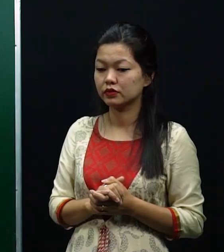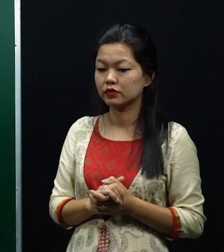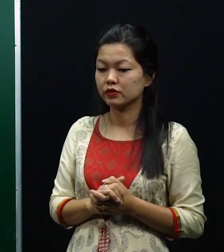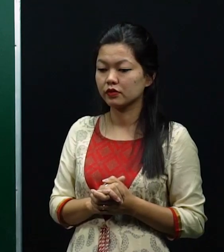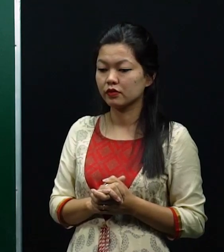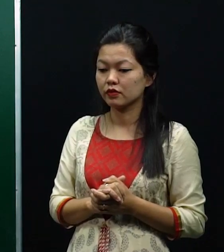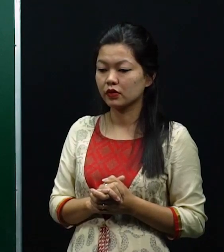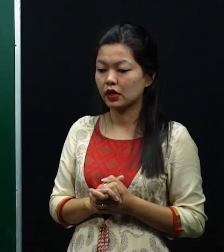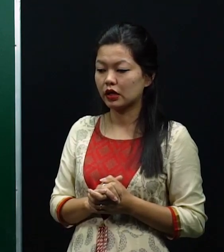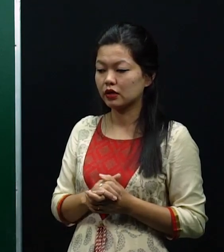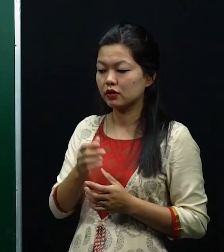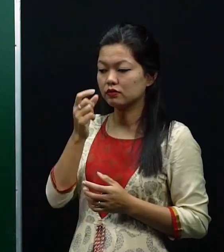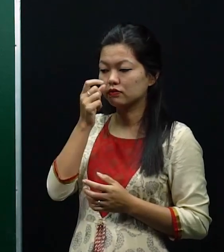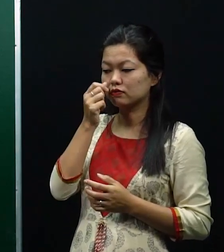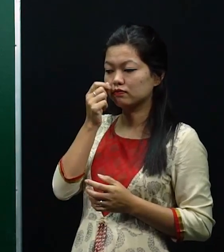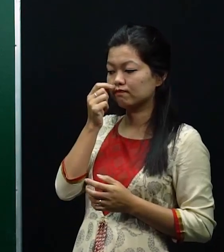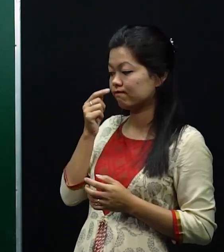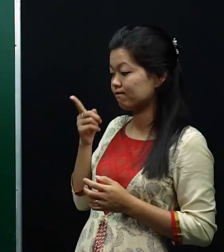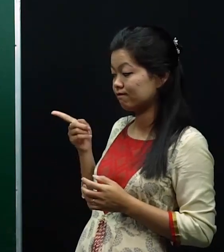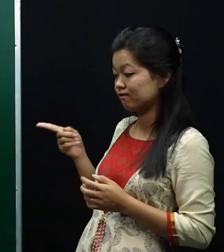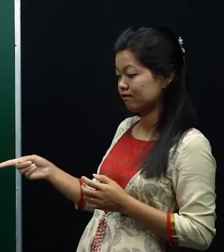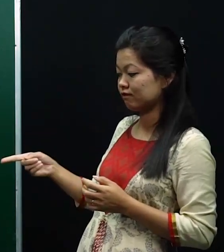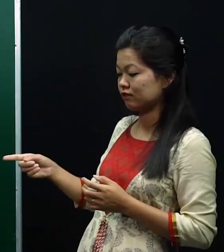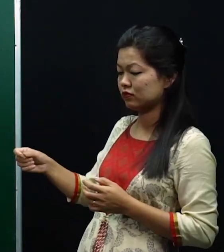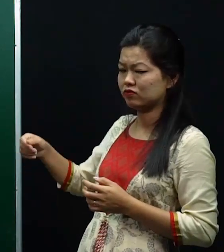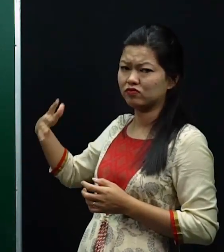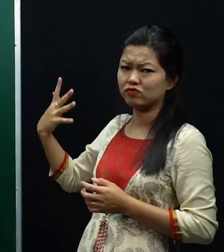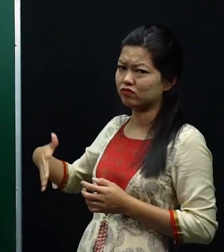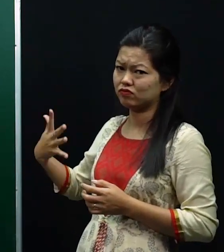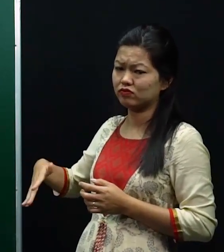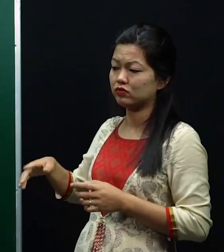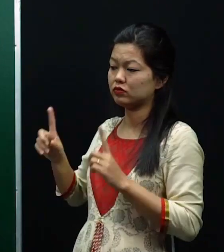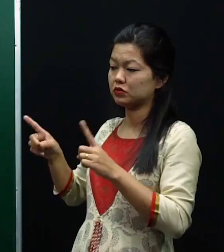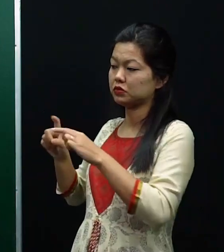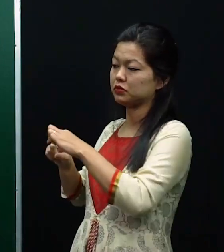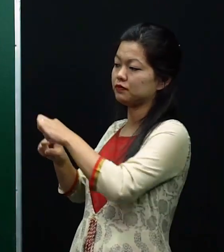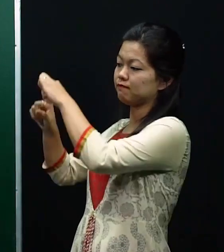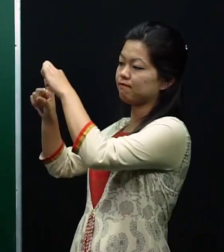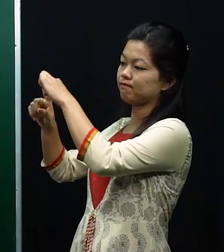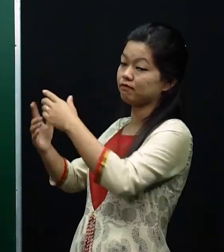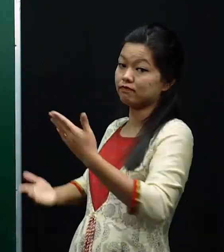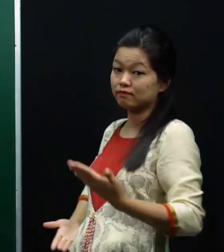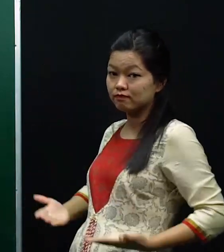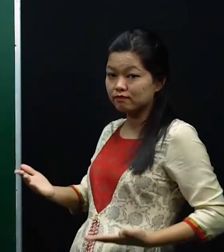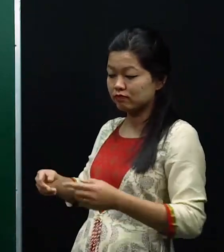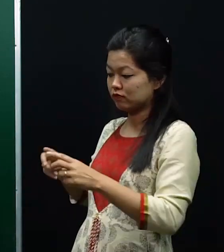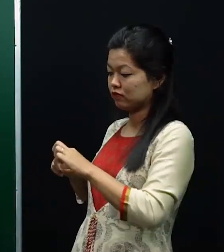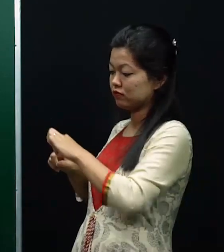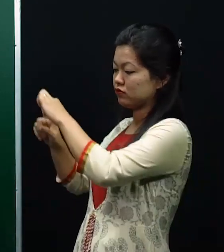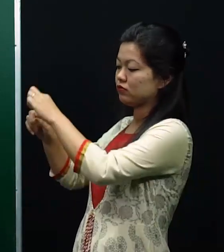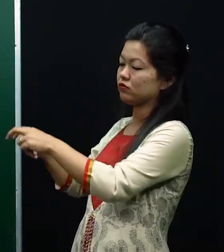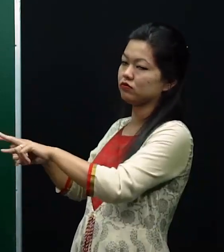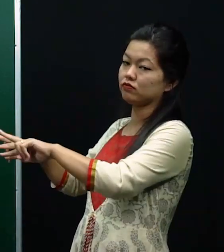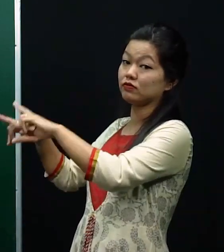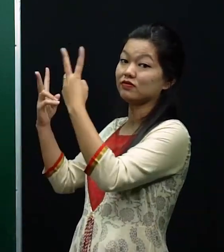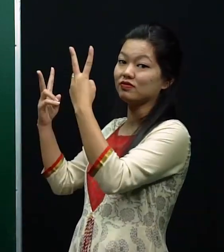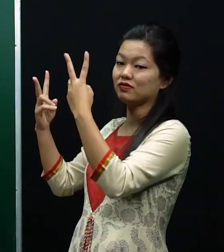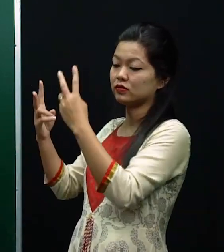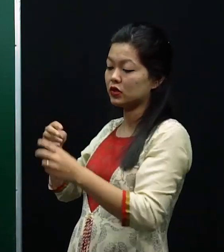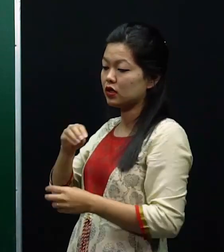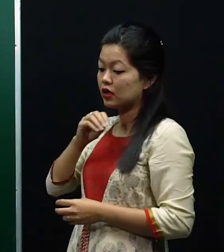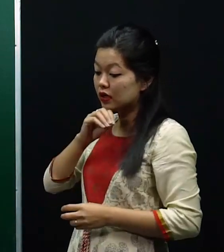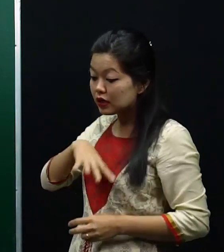this man whom they have already welcomed. There were great shouts of joy because they thought that good things will happen in their village